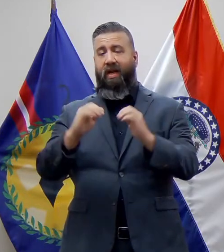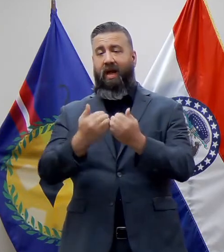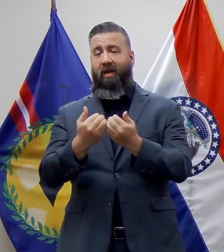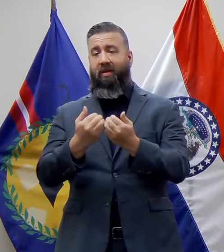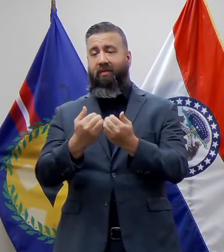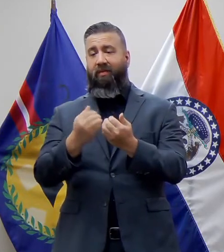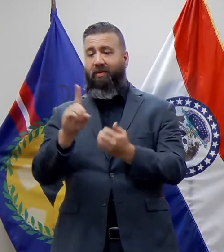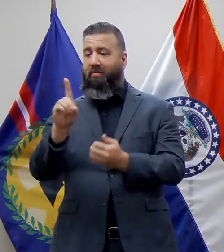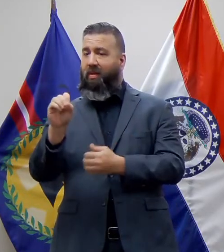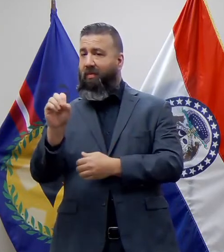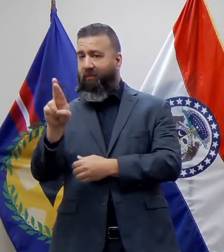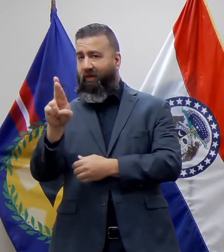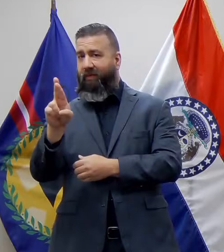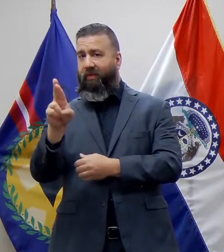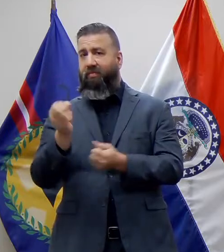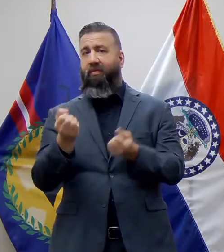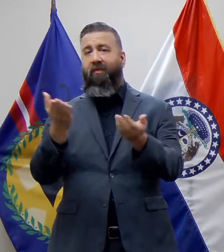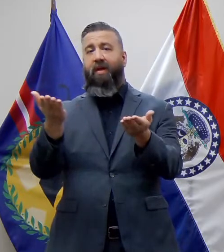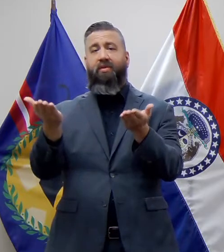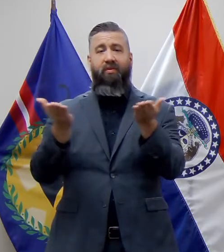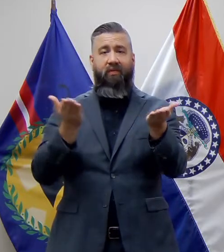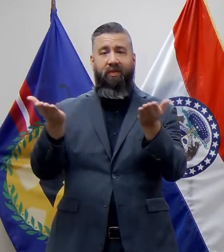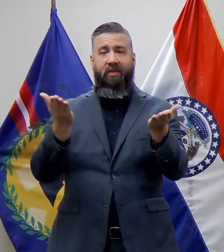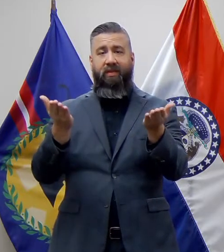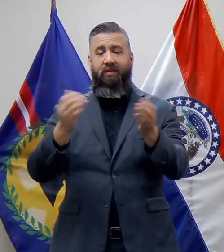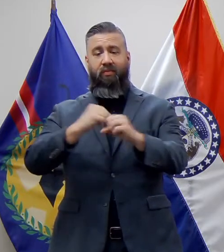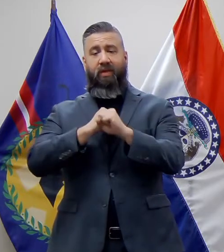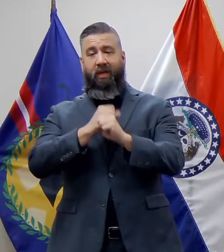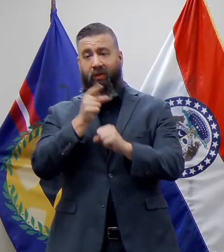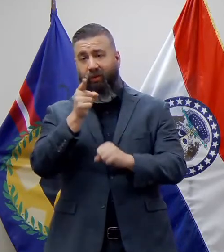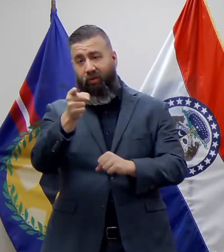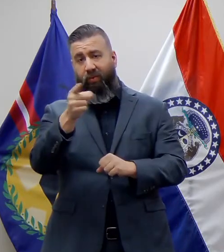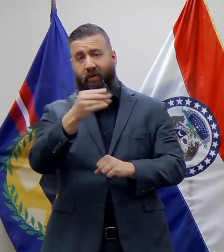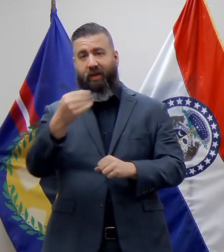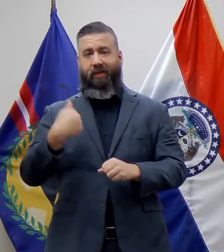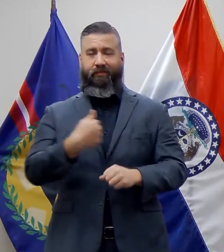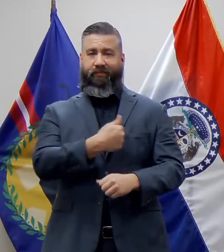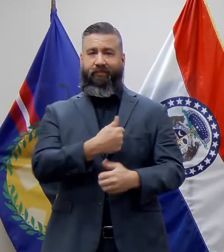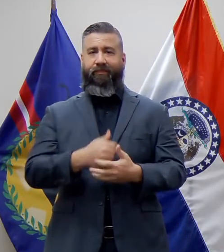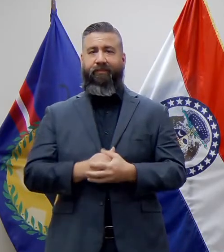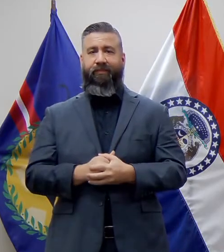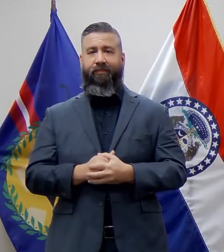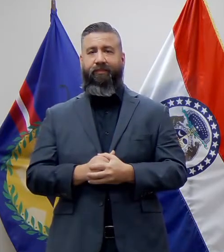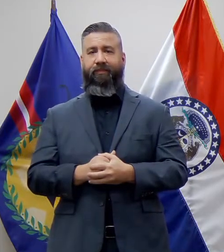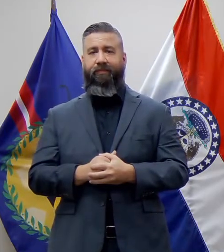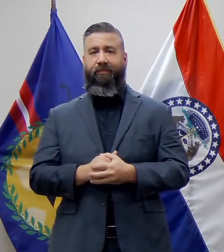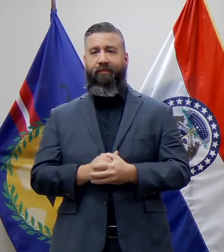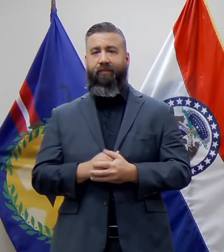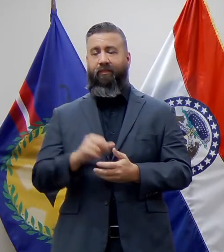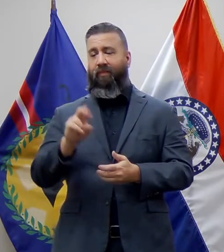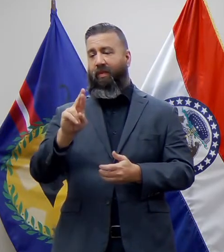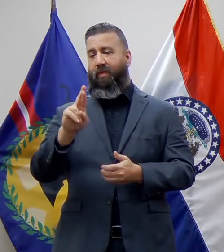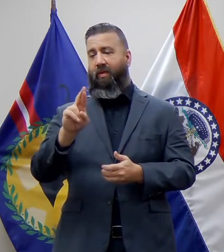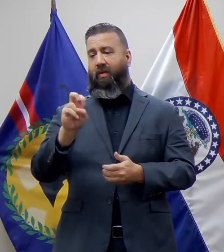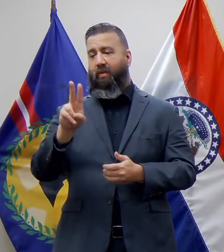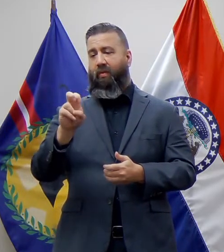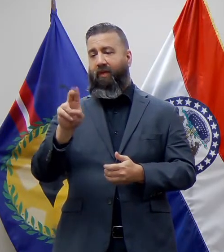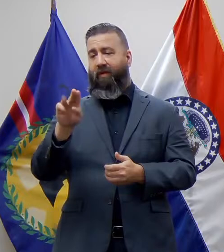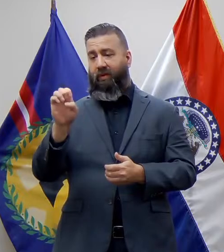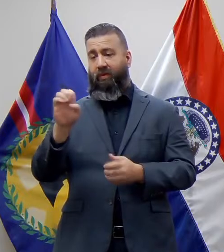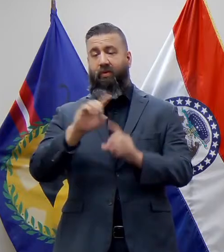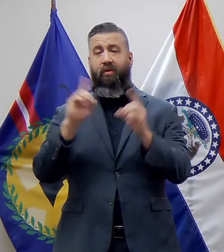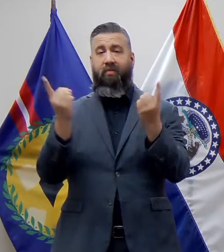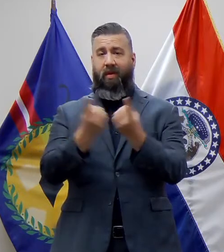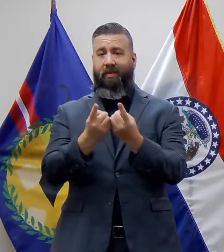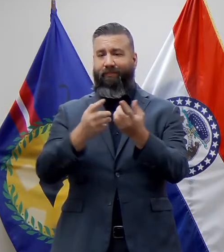services to protect both customers and employees. It's the Revenue Department that interacts the most with customers inside our